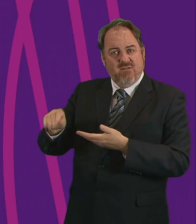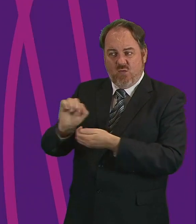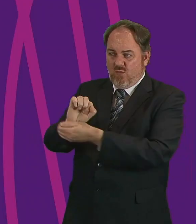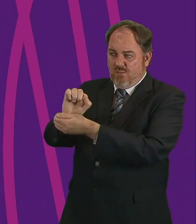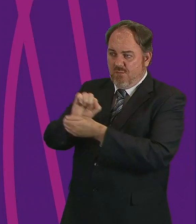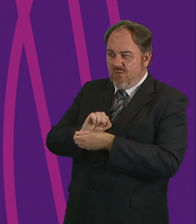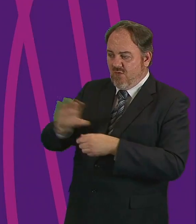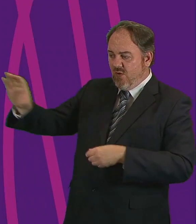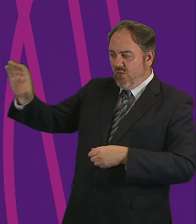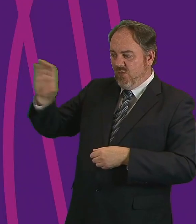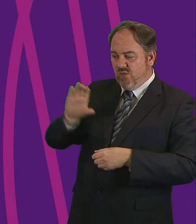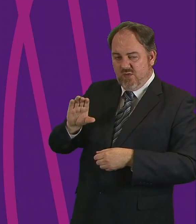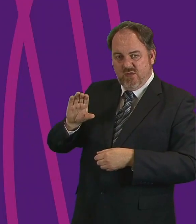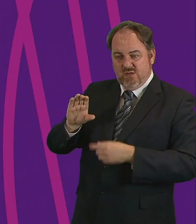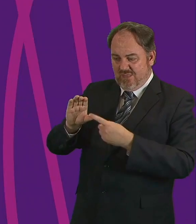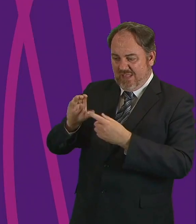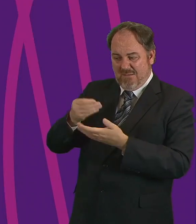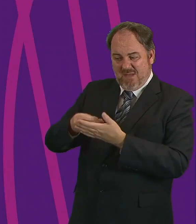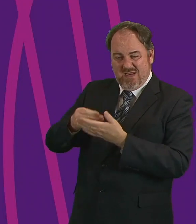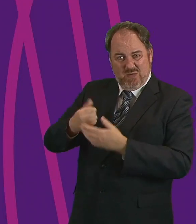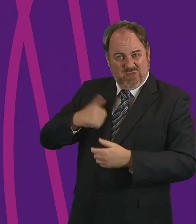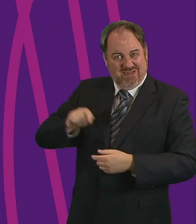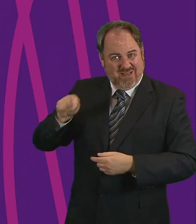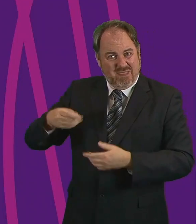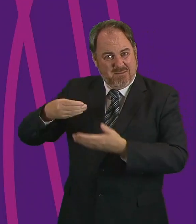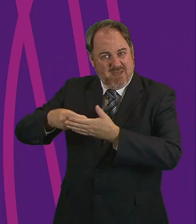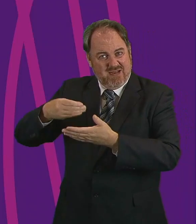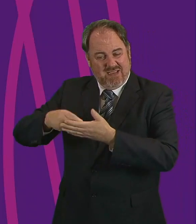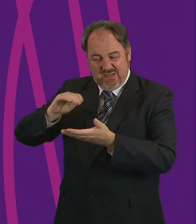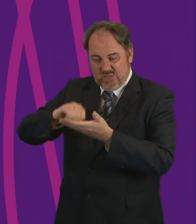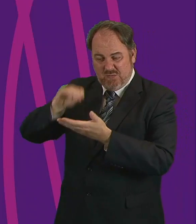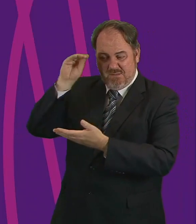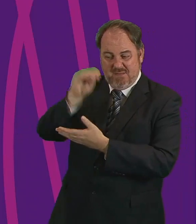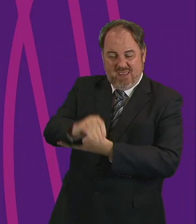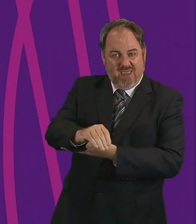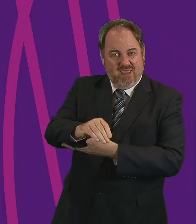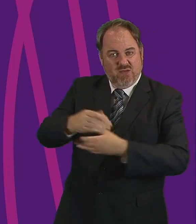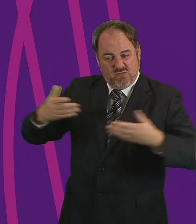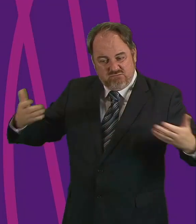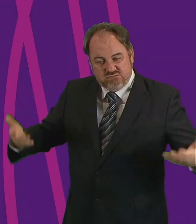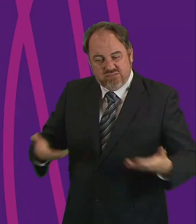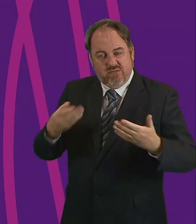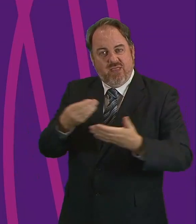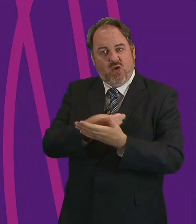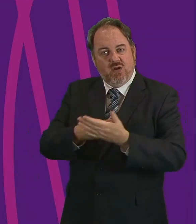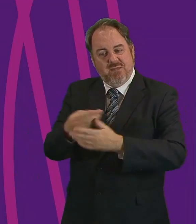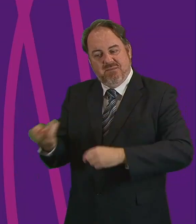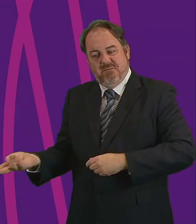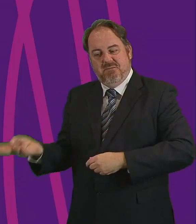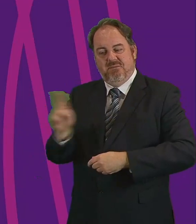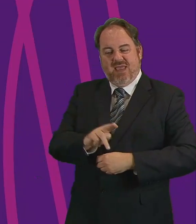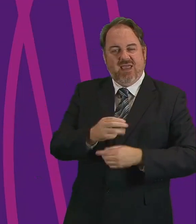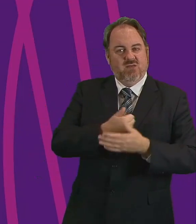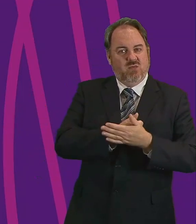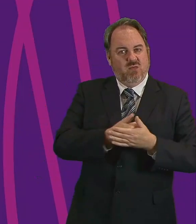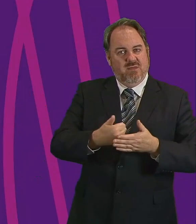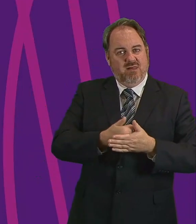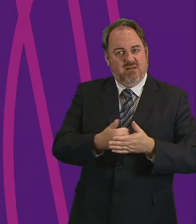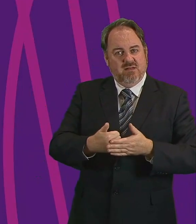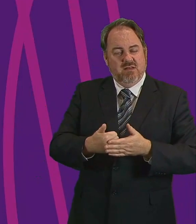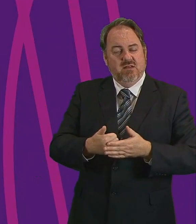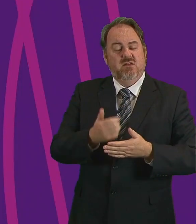clearly necessary. The job retention scheme also clearly, as Jackie Bailey said, and I would agree very